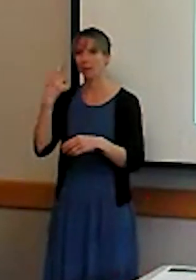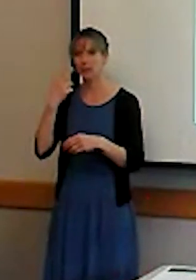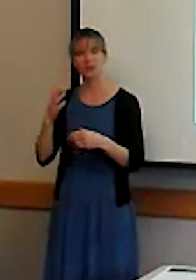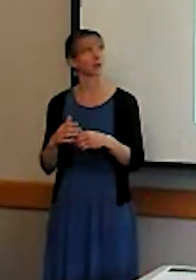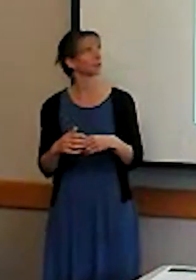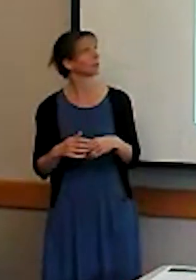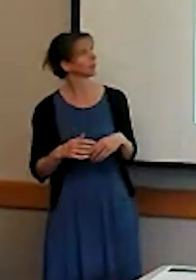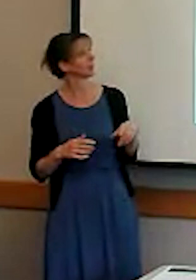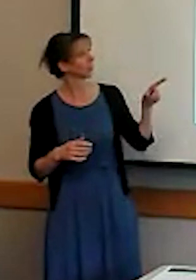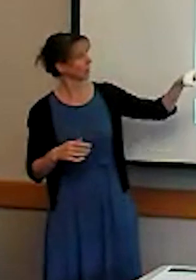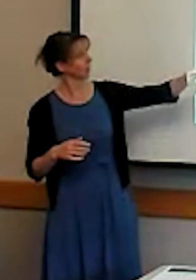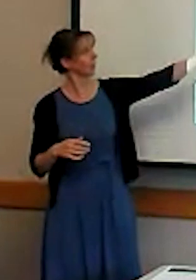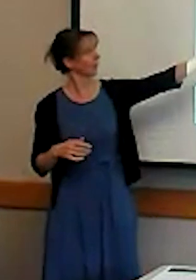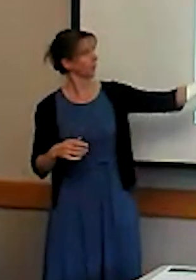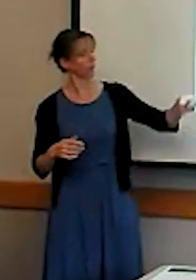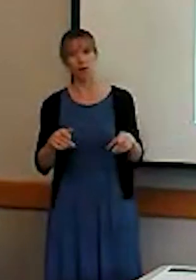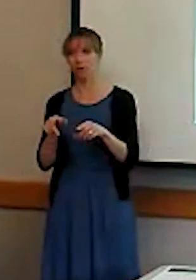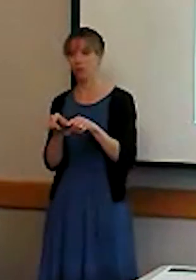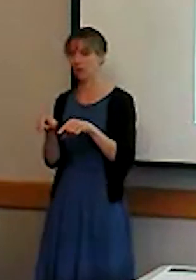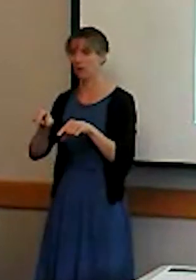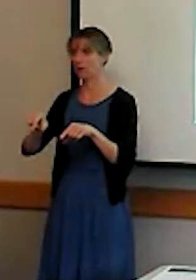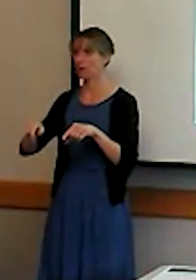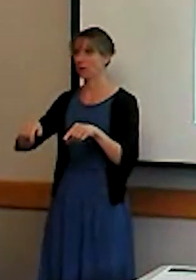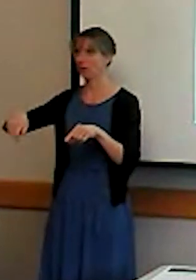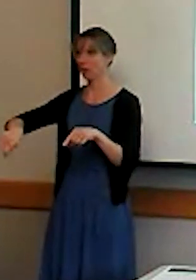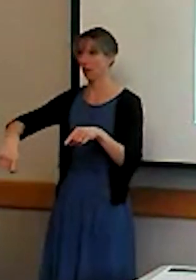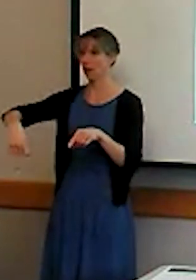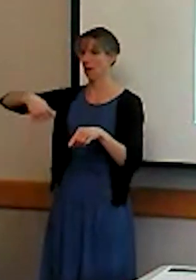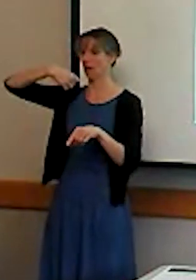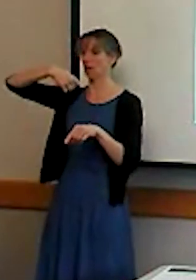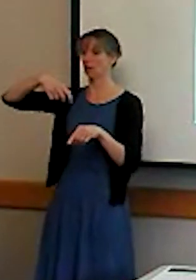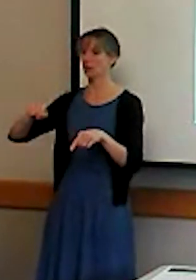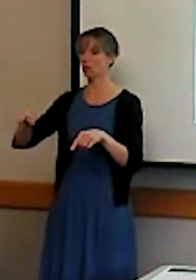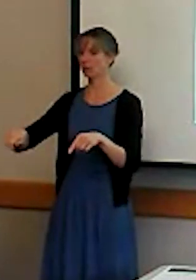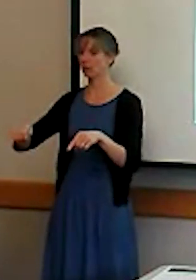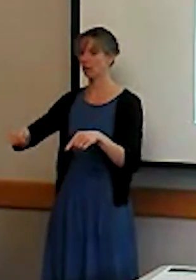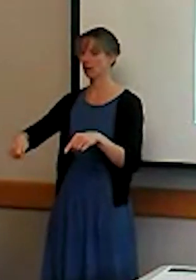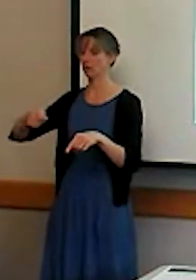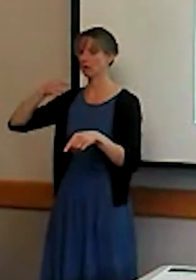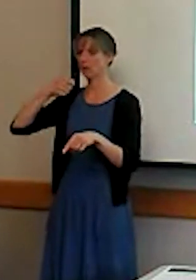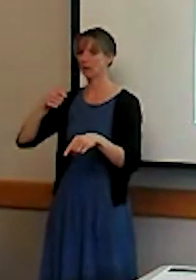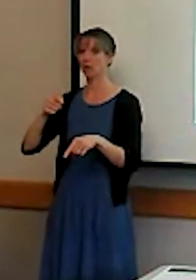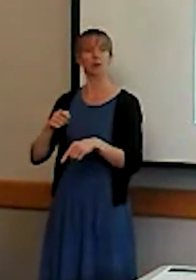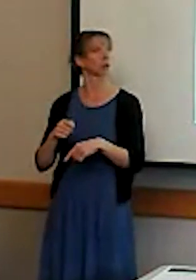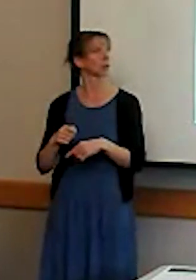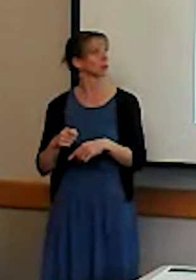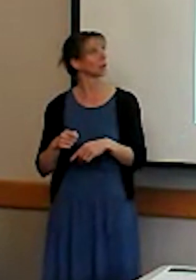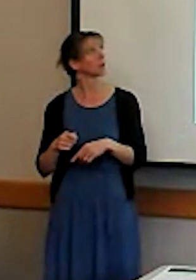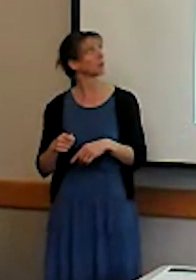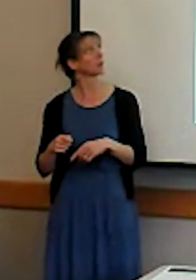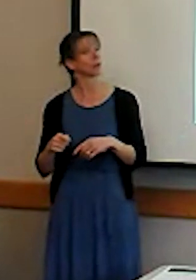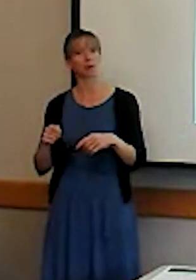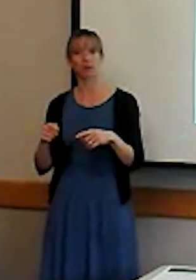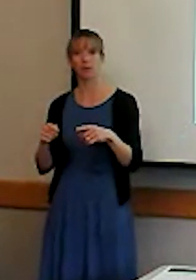have bent forks, so when you come up, you're not having to come straight. We have the Ellie spoon, which is being